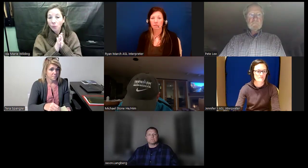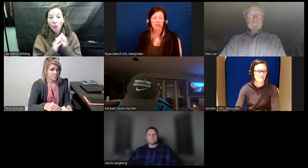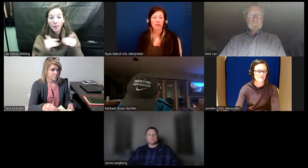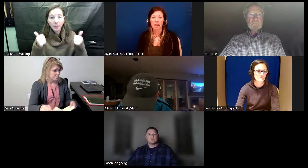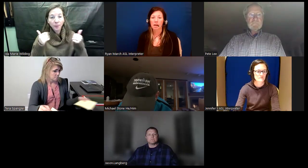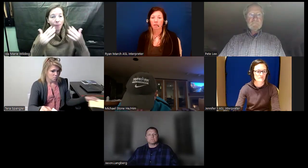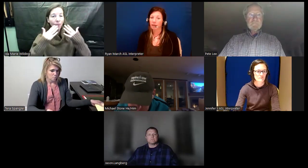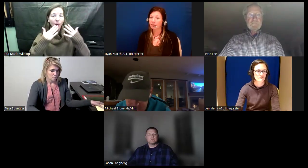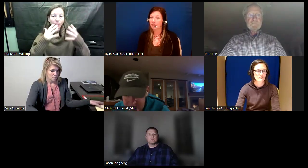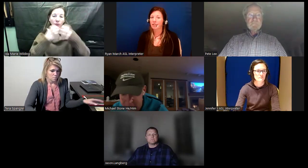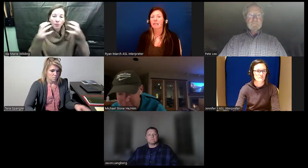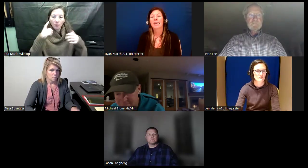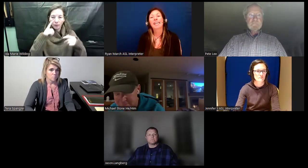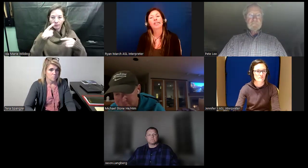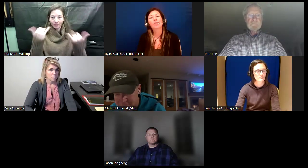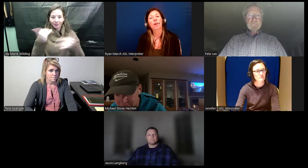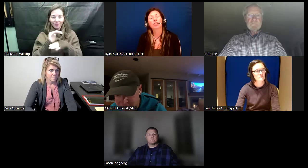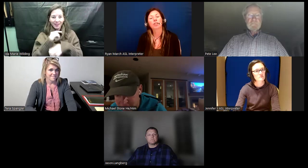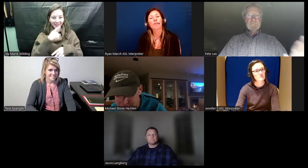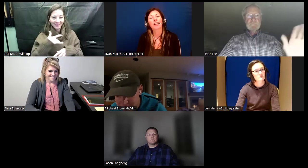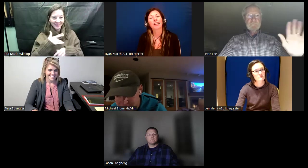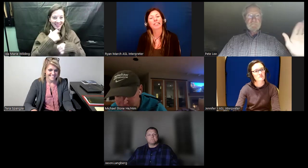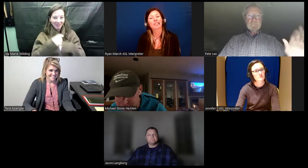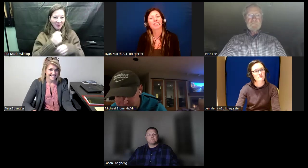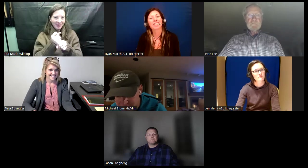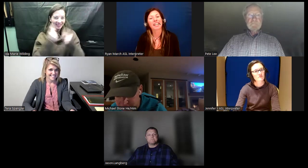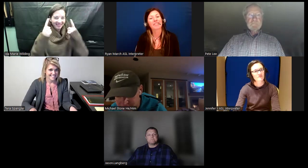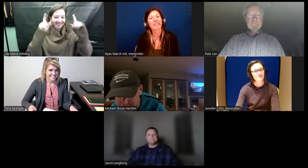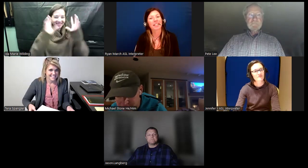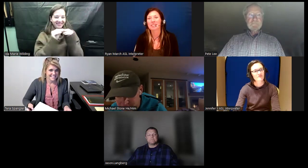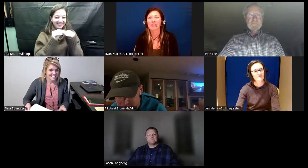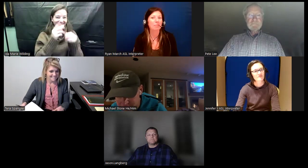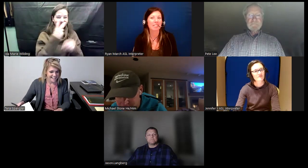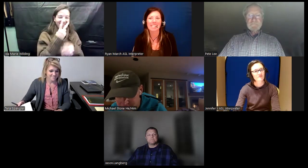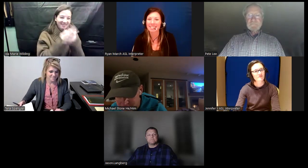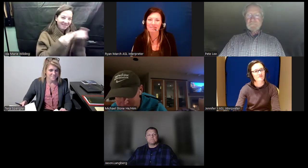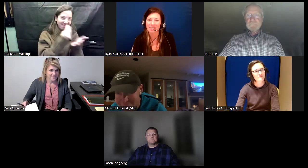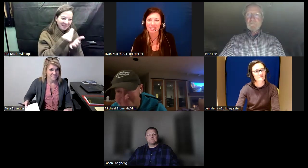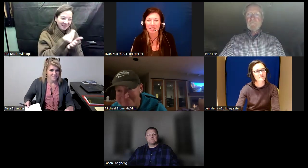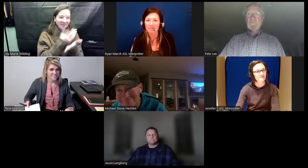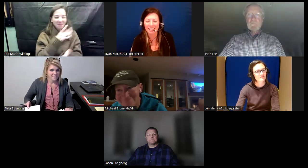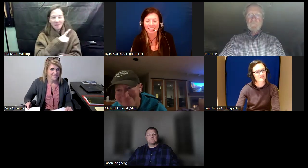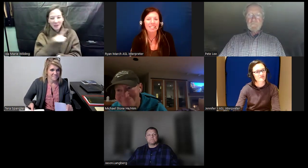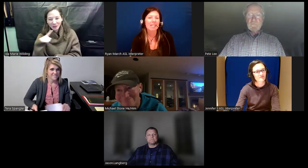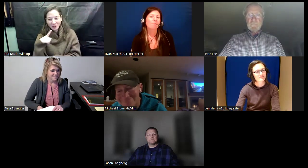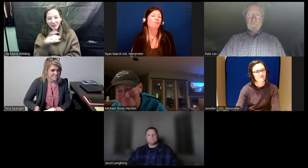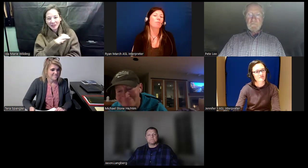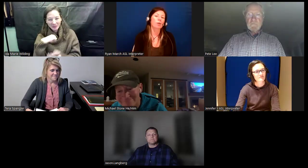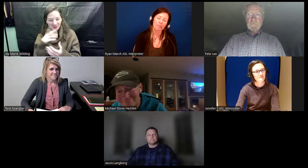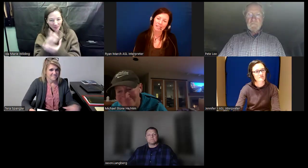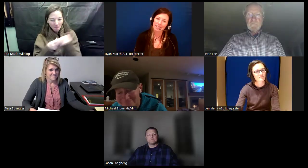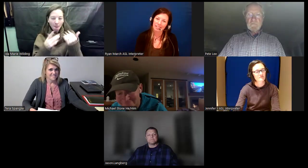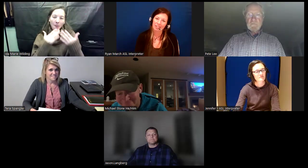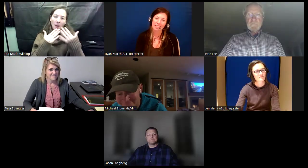Okay. All right then. Thank you all so very much for tonight. I feel like it was very productive, really good meeting for